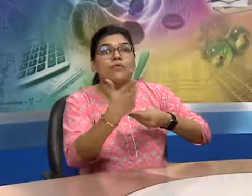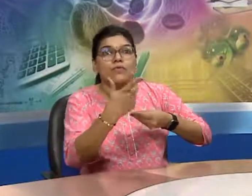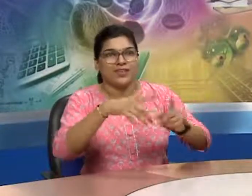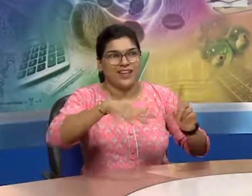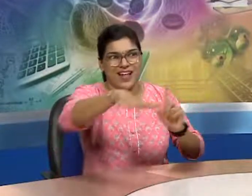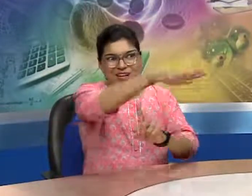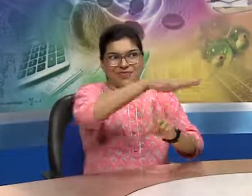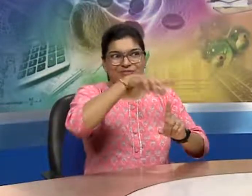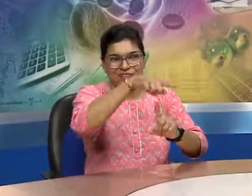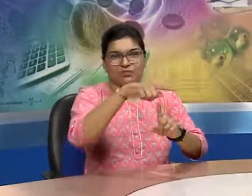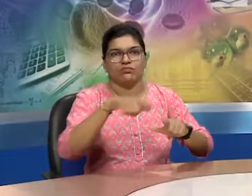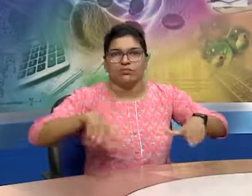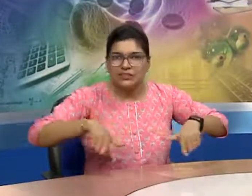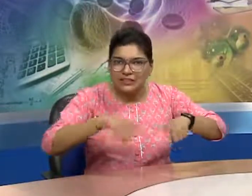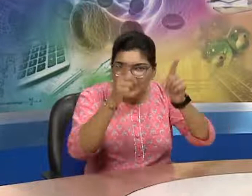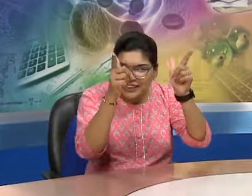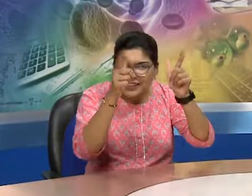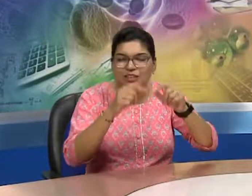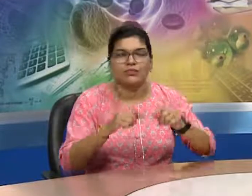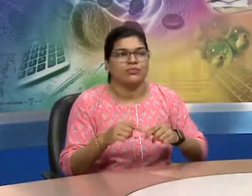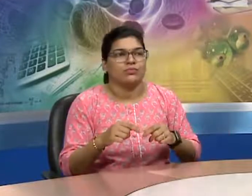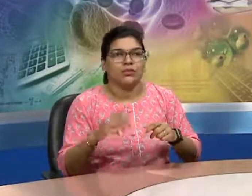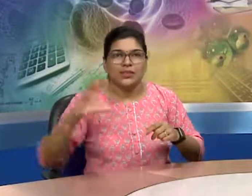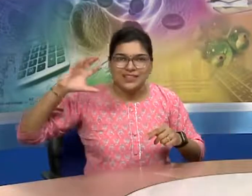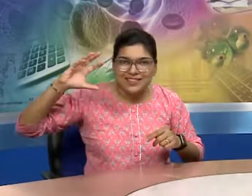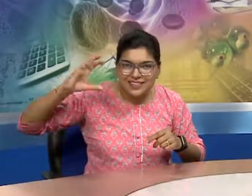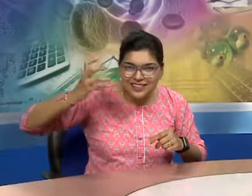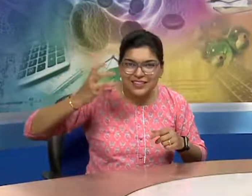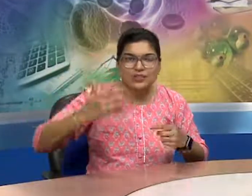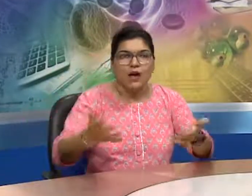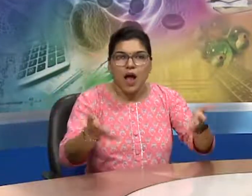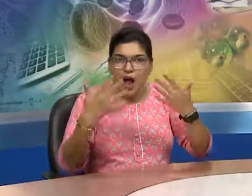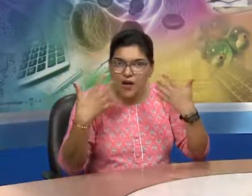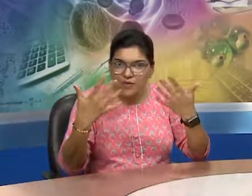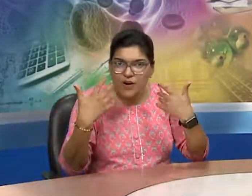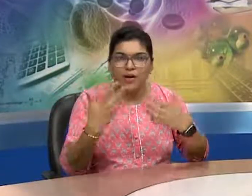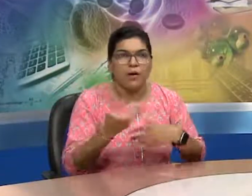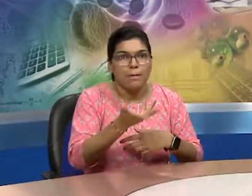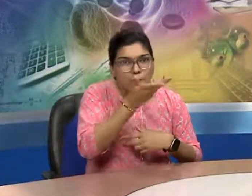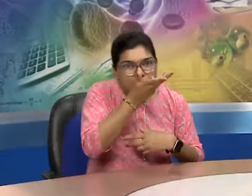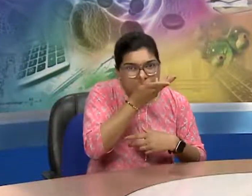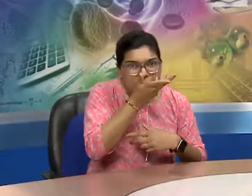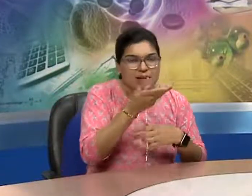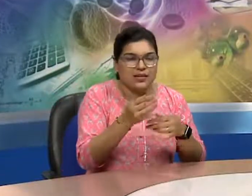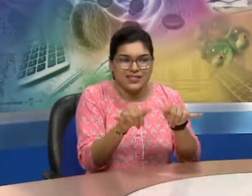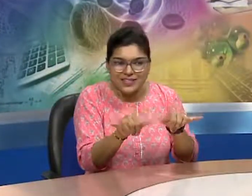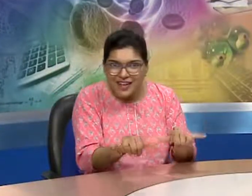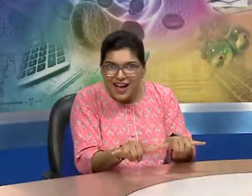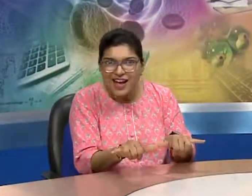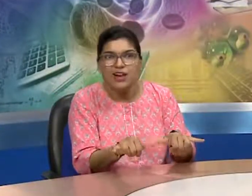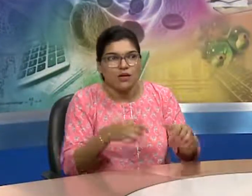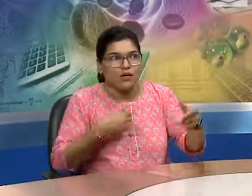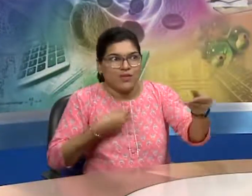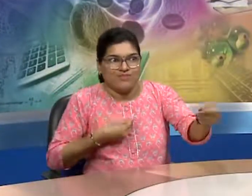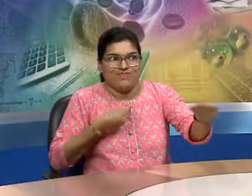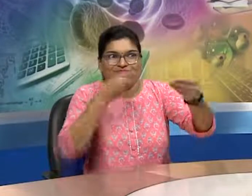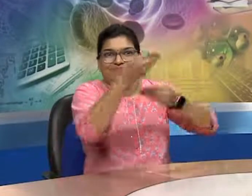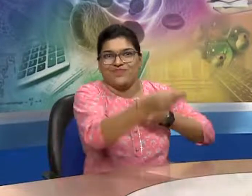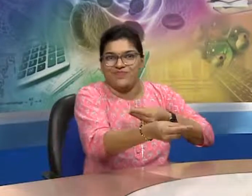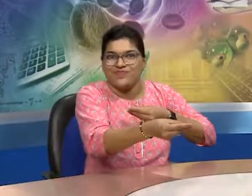animals, birds all breathe. And also in environment we have plants, water, river,